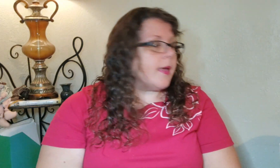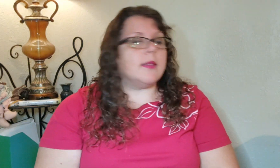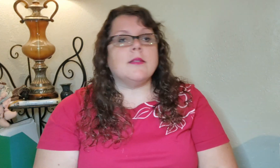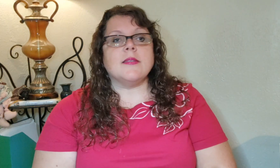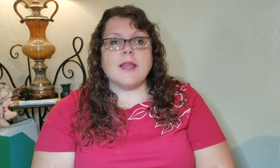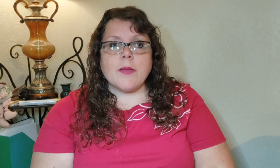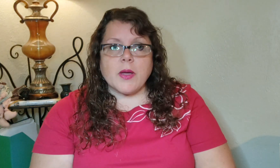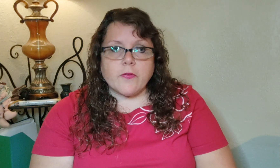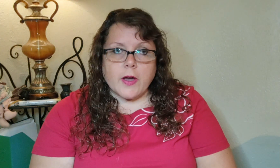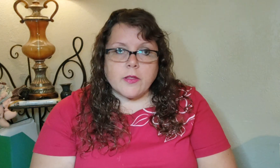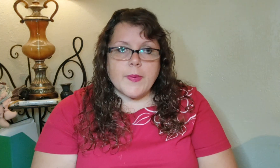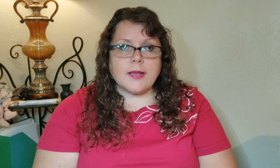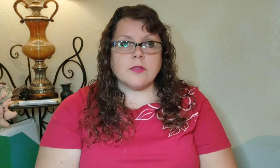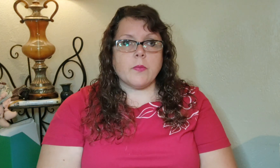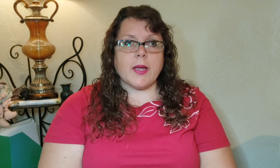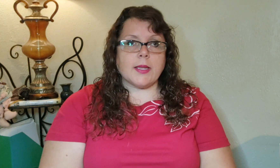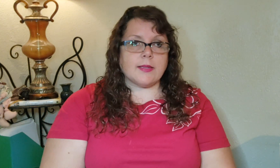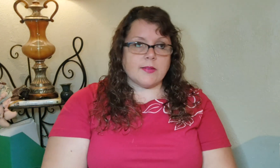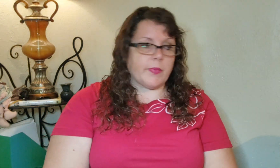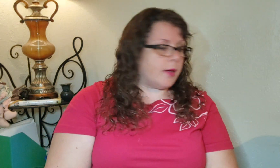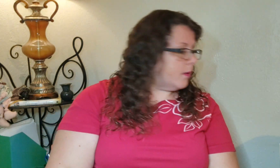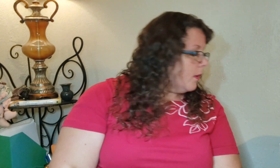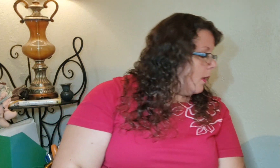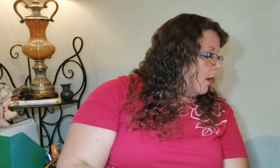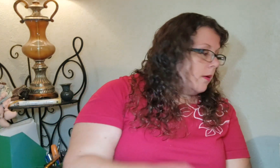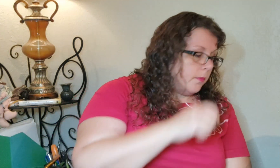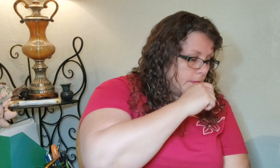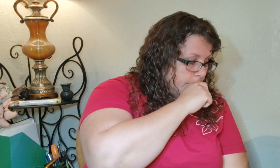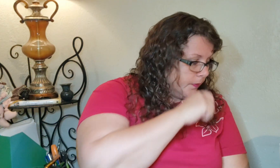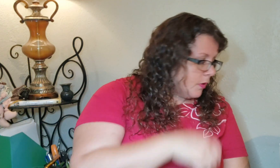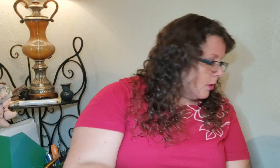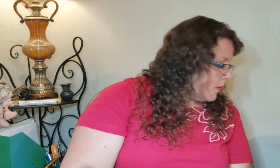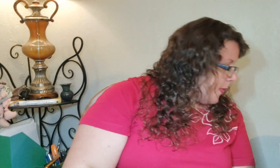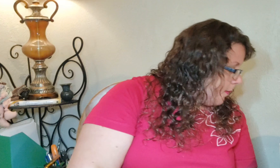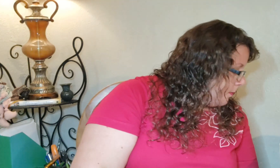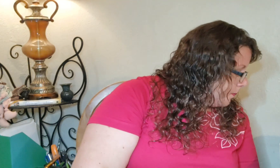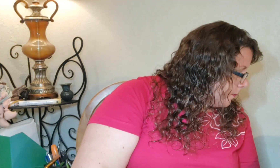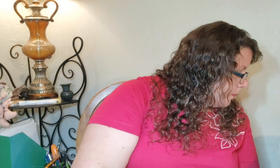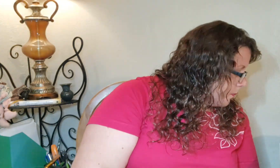And to say my father passed away last month, excuse me,